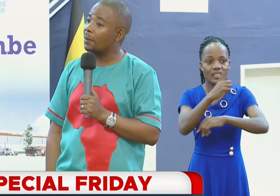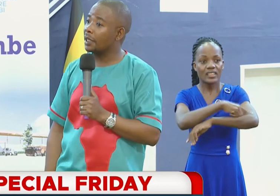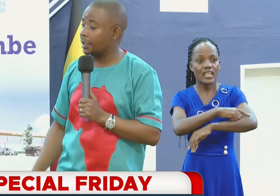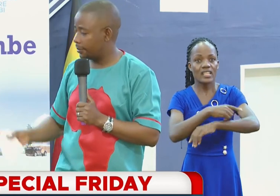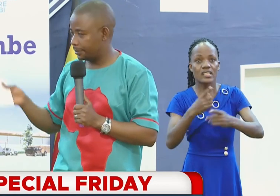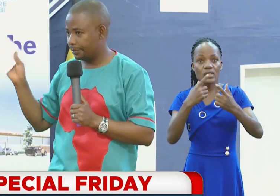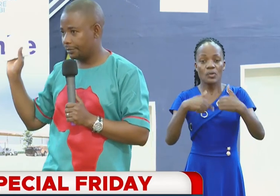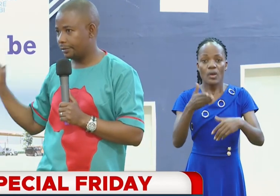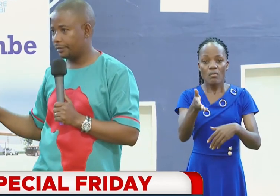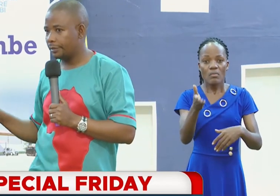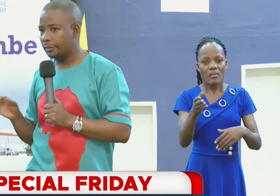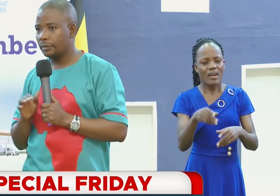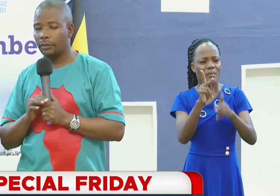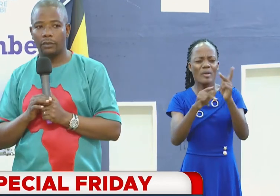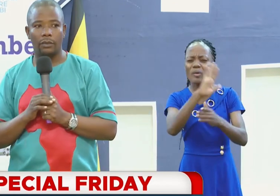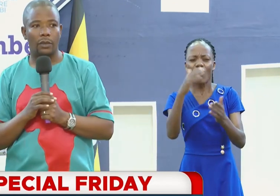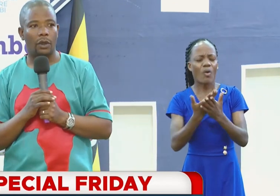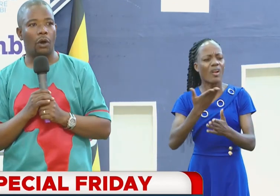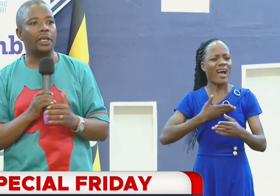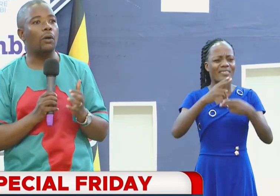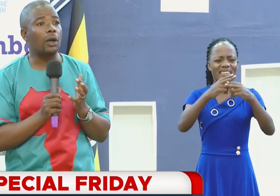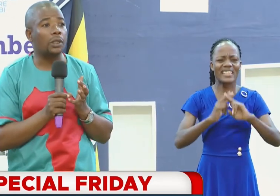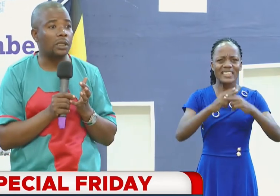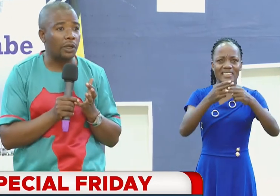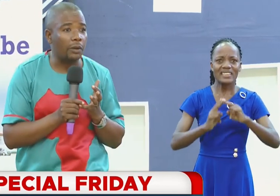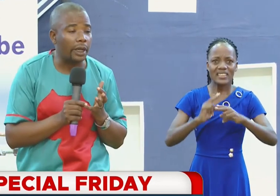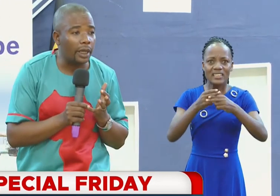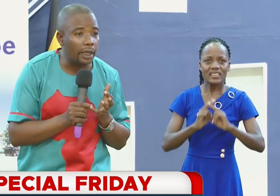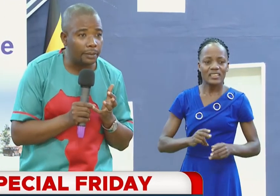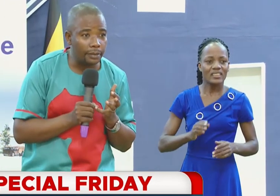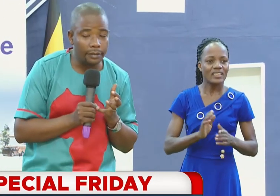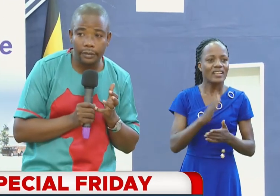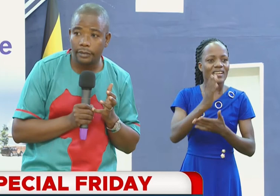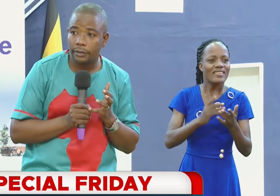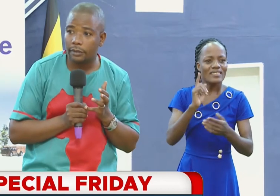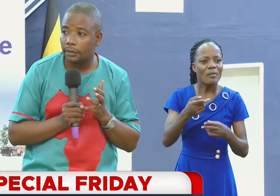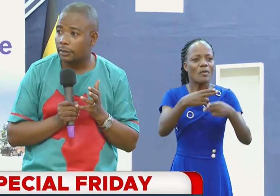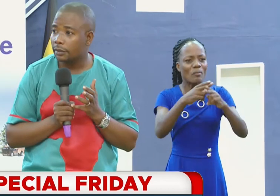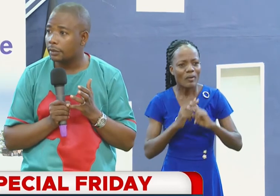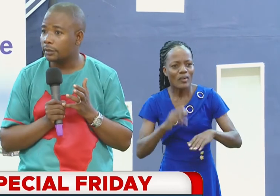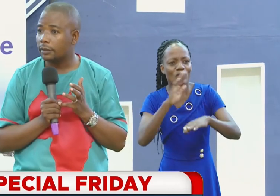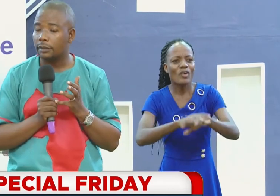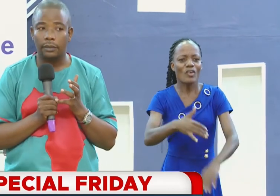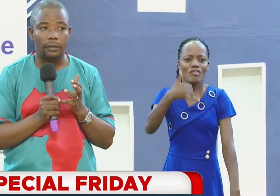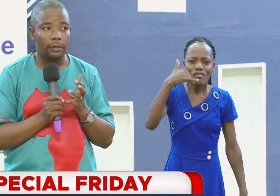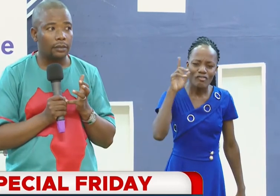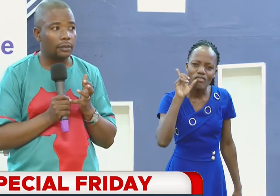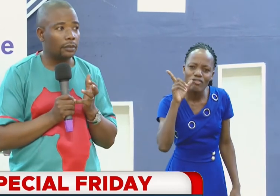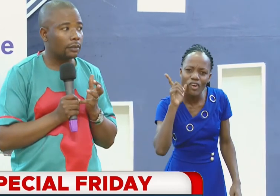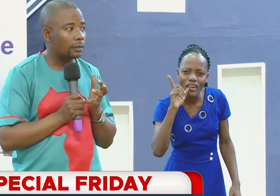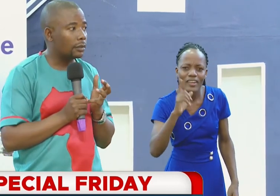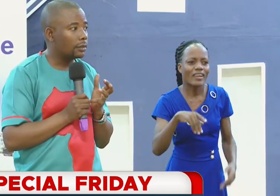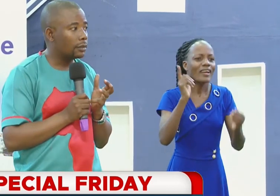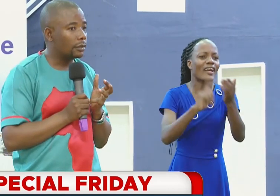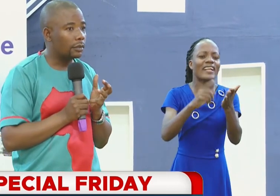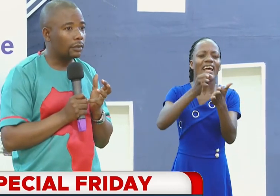abantu baba bbanja. People have debts. Oli yeewola ku ssimu neyeewola airtime. Someone borrows on the phone